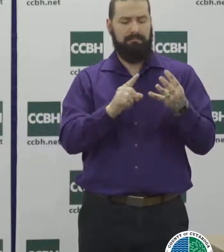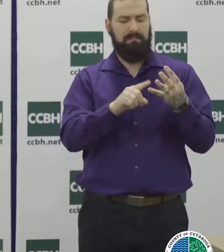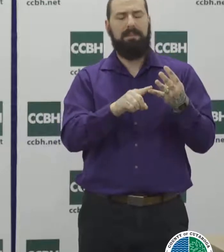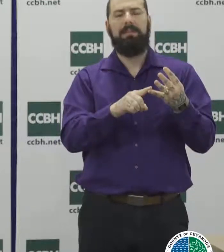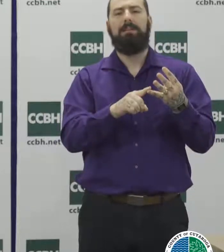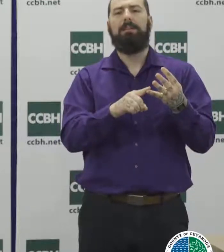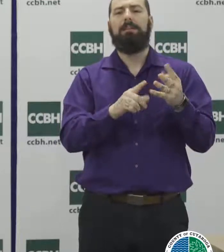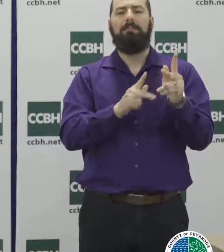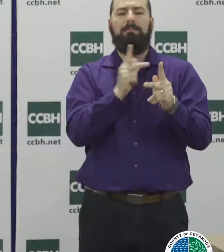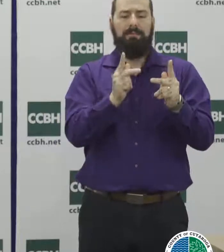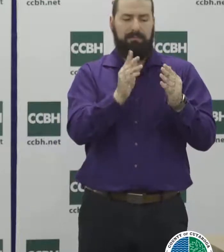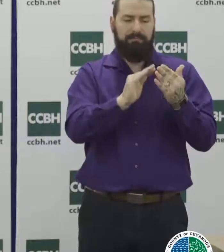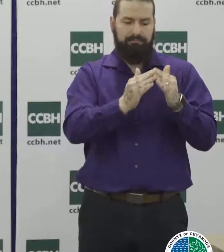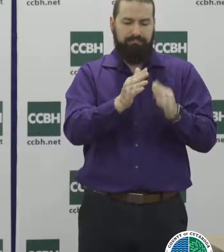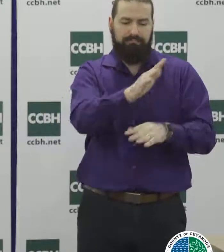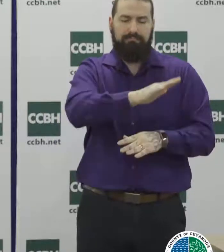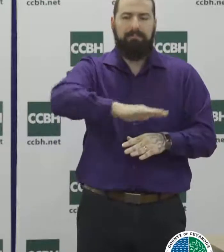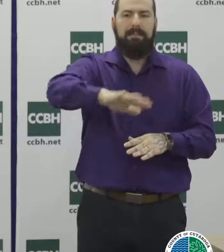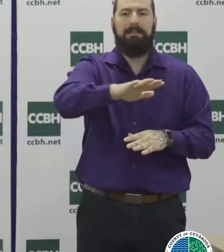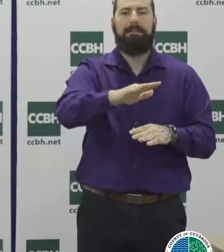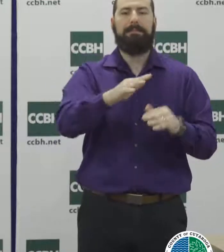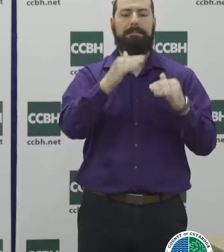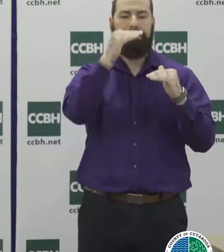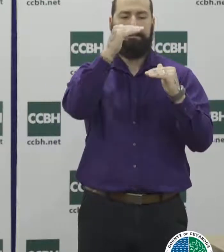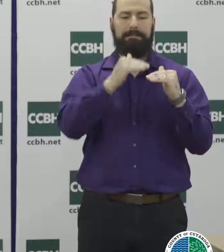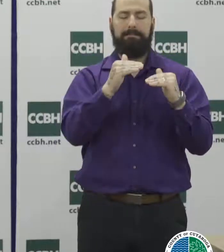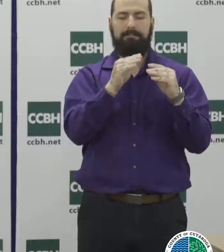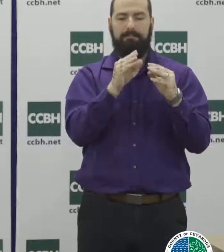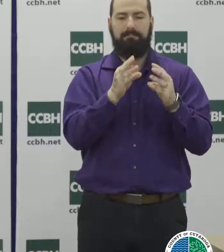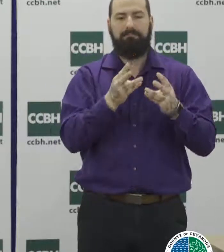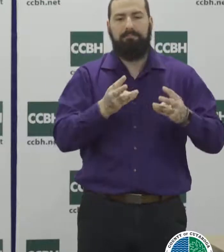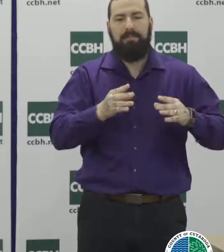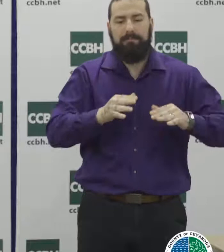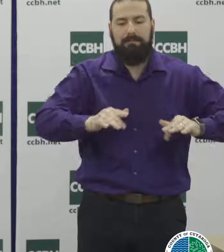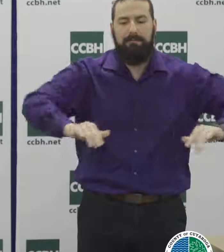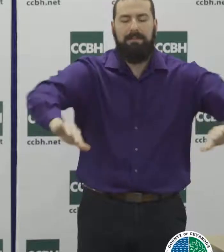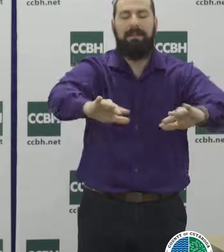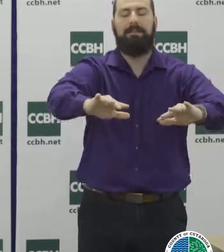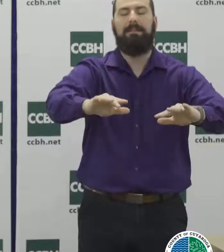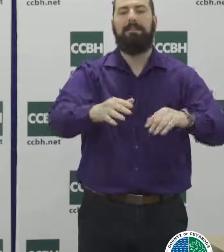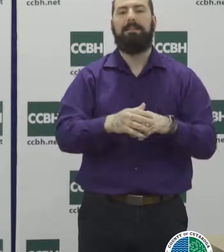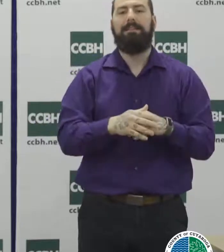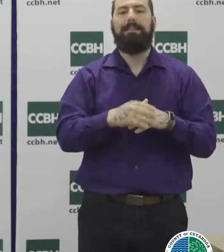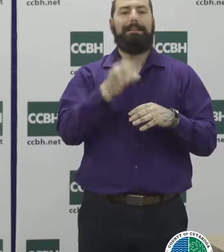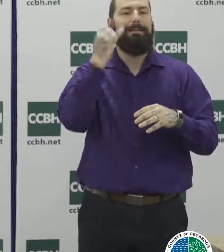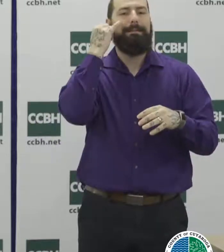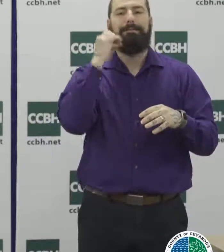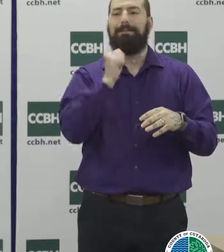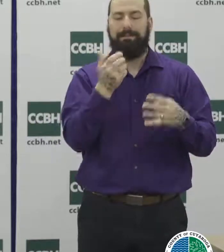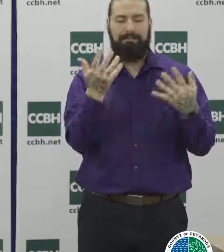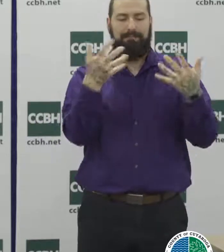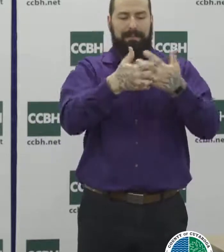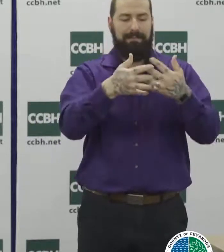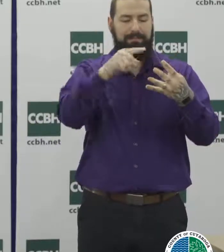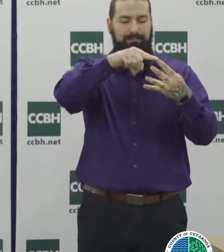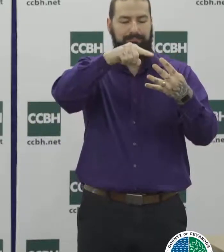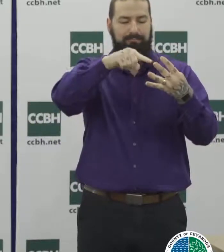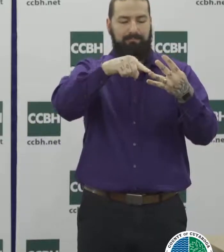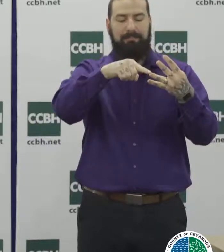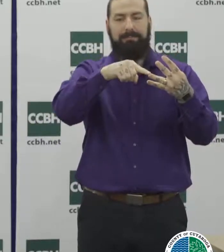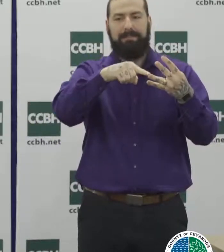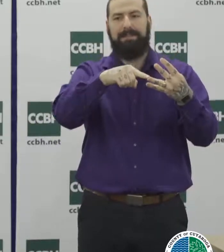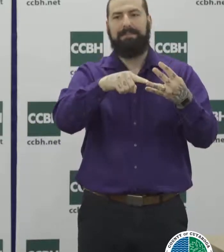to decrease community spread, including individuals with symptoms who do not meet any of the above categories. So with this